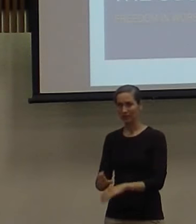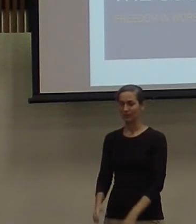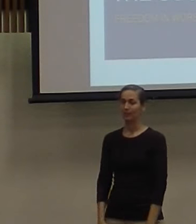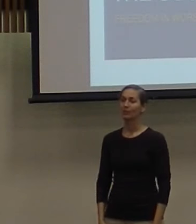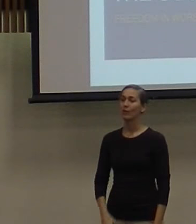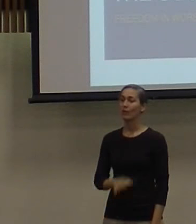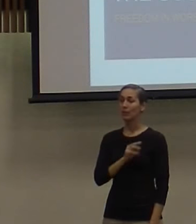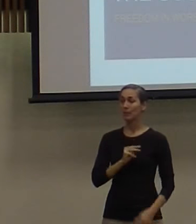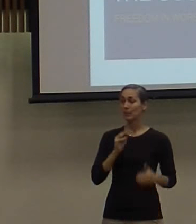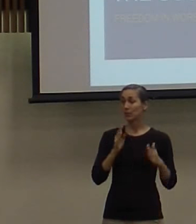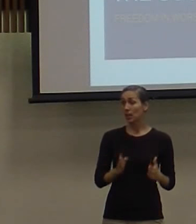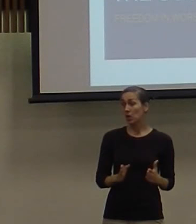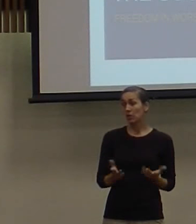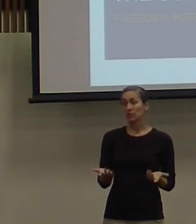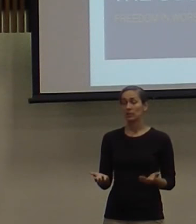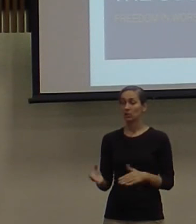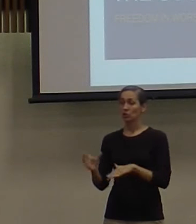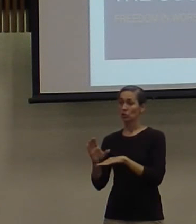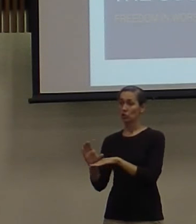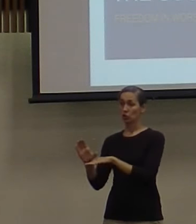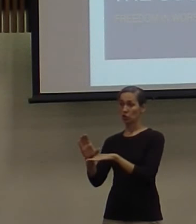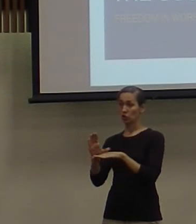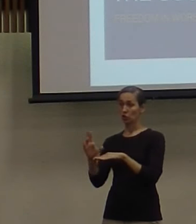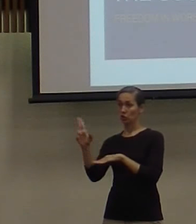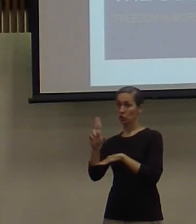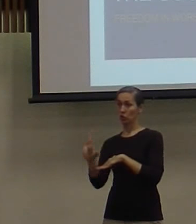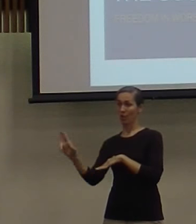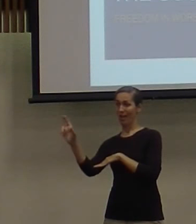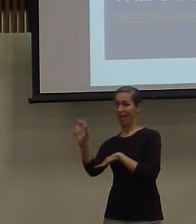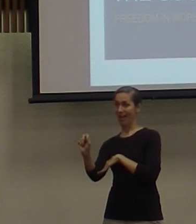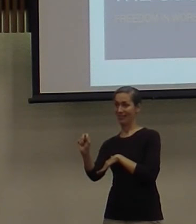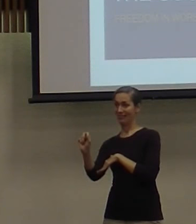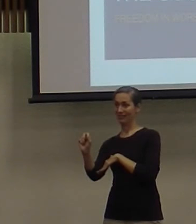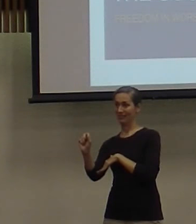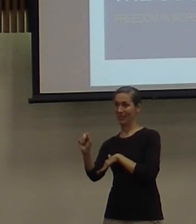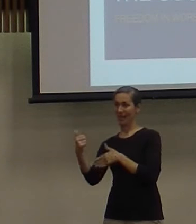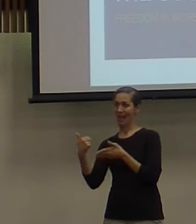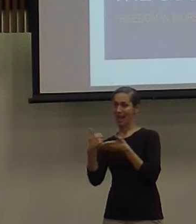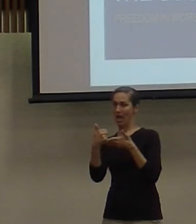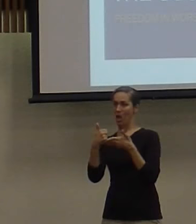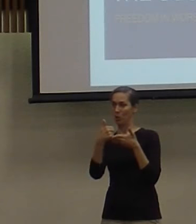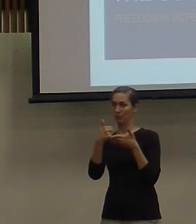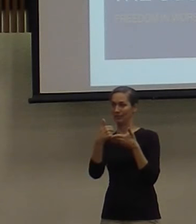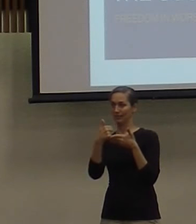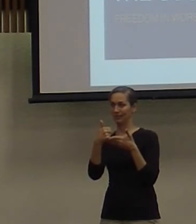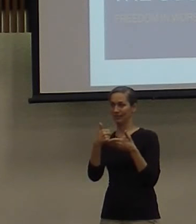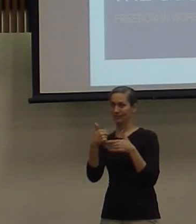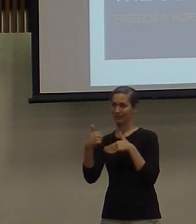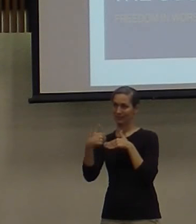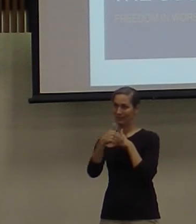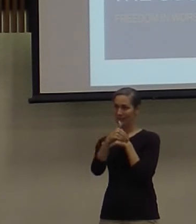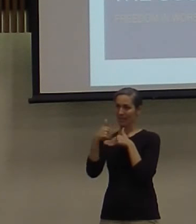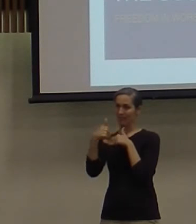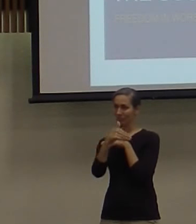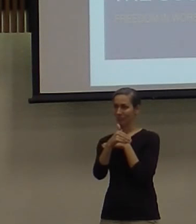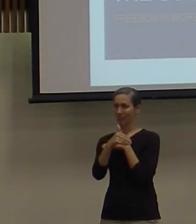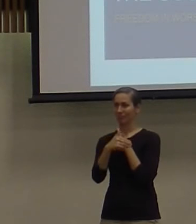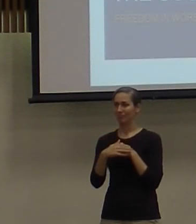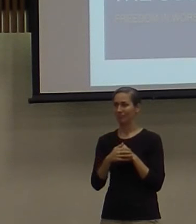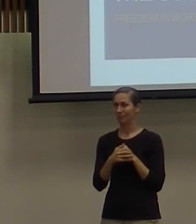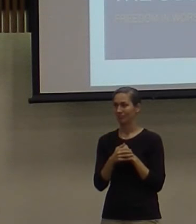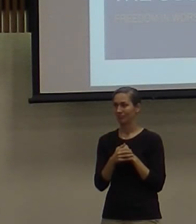and the churches in the U.S. also help to send some of the leaders to